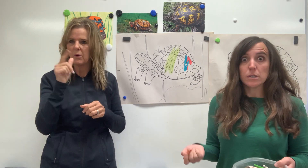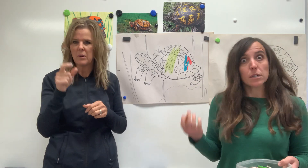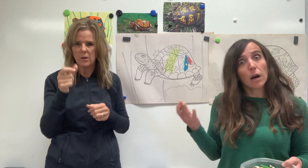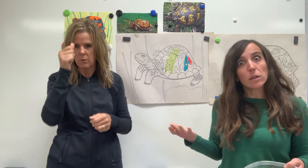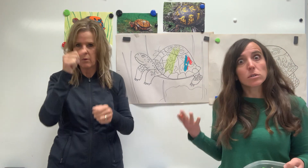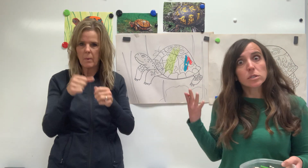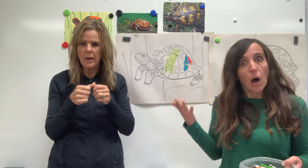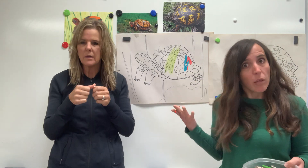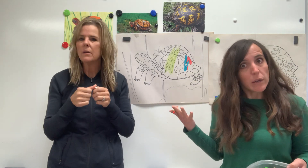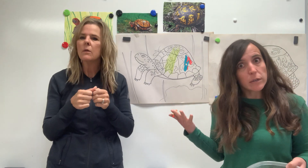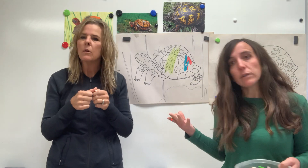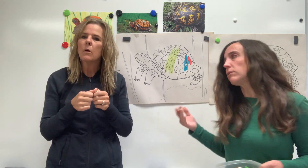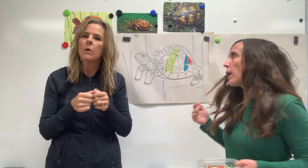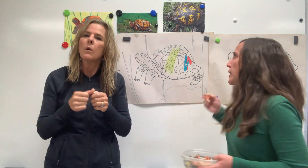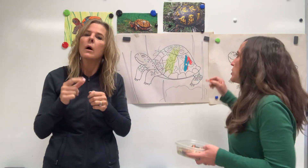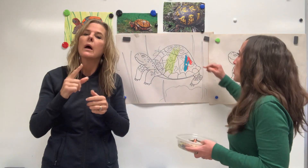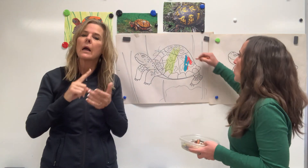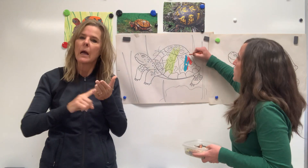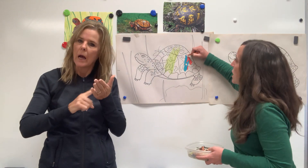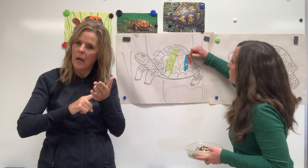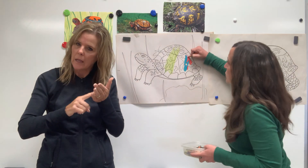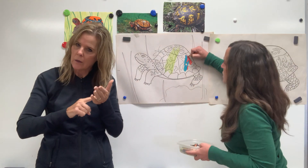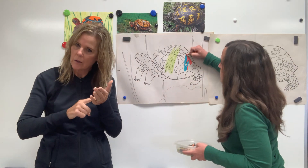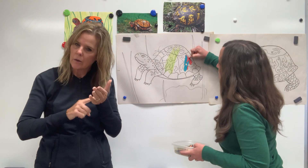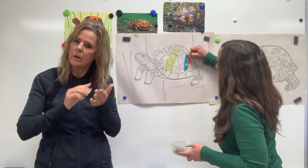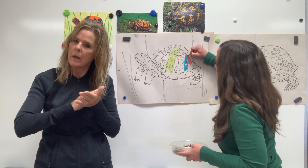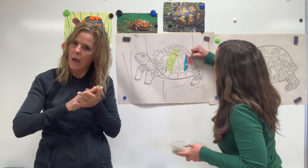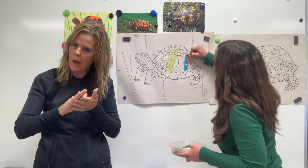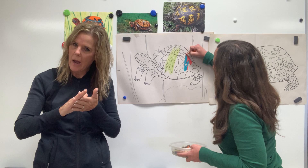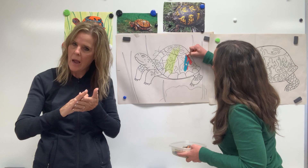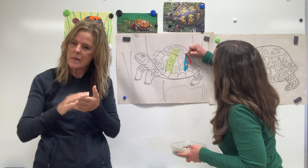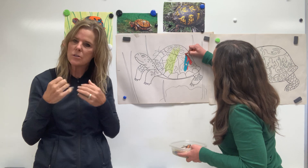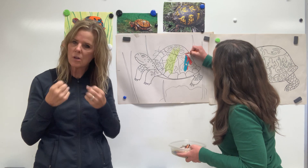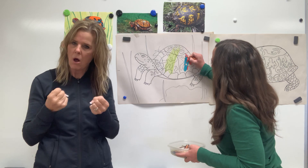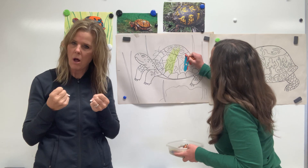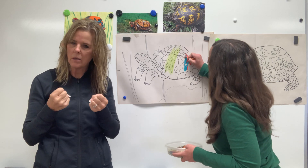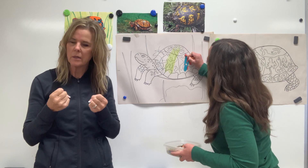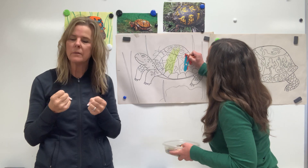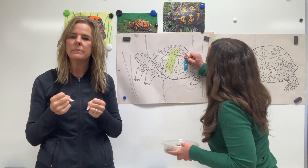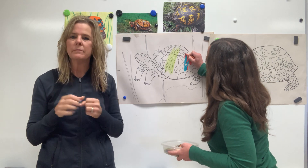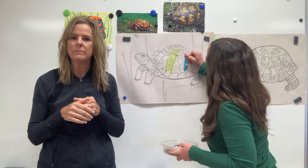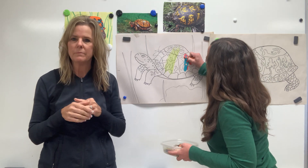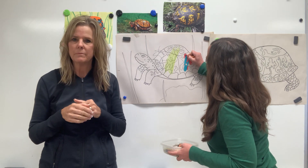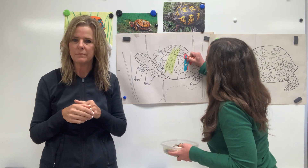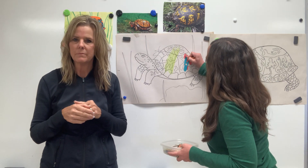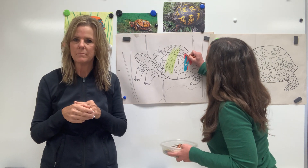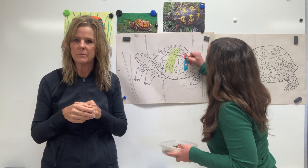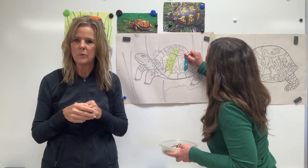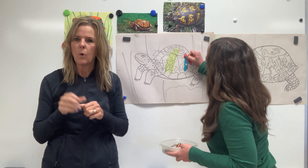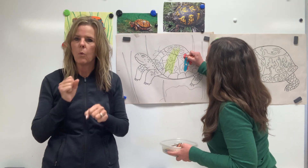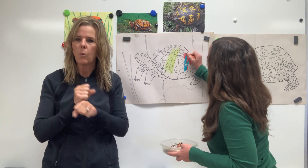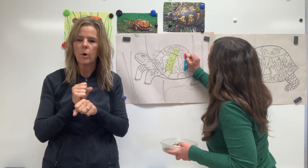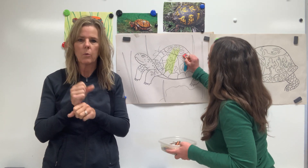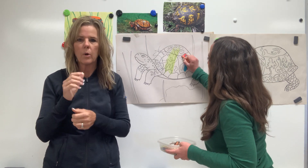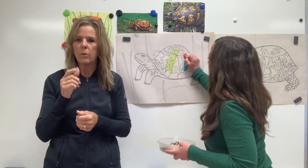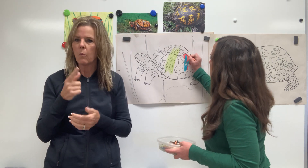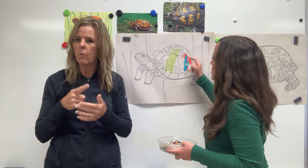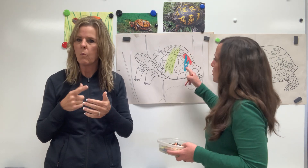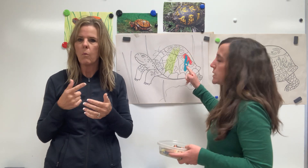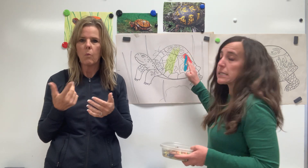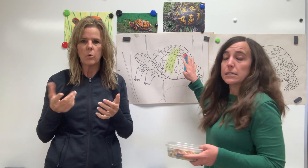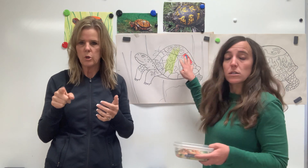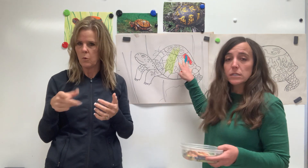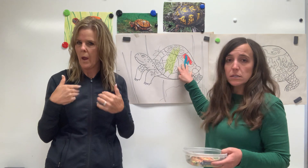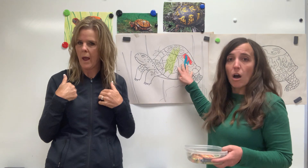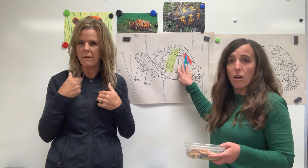remind you guys to color solid, right? You're old enough, you need to color solid, of course. Work with whatever you've got at home, but I